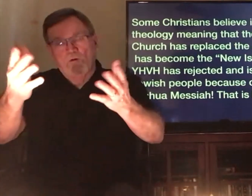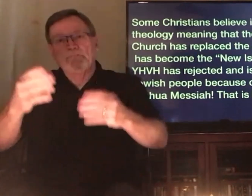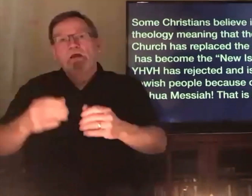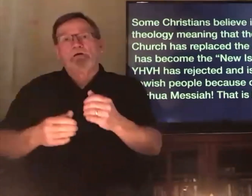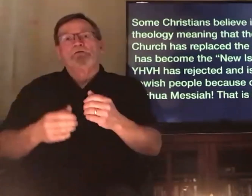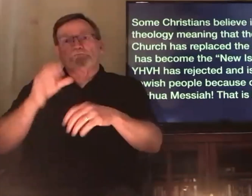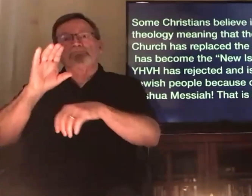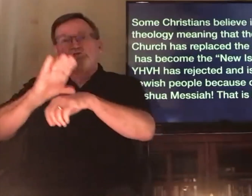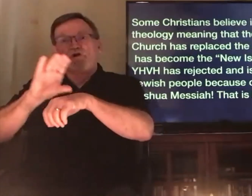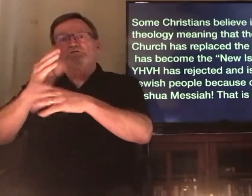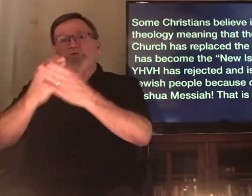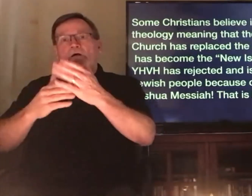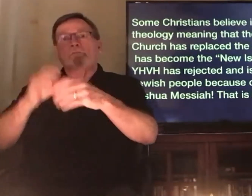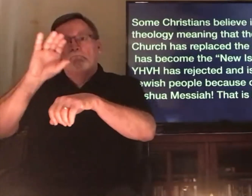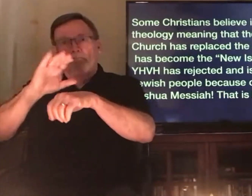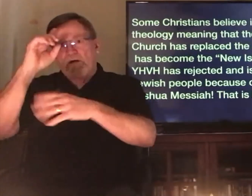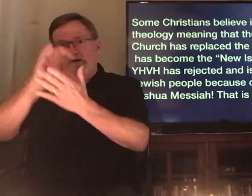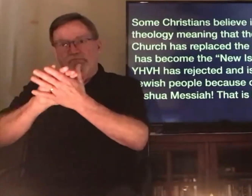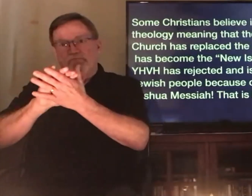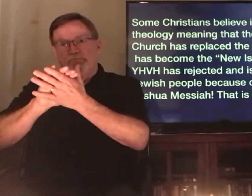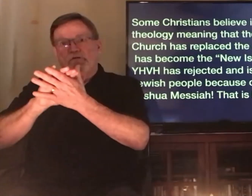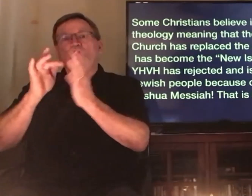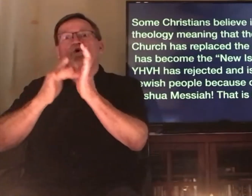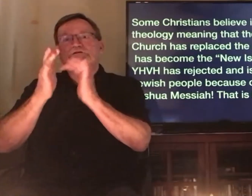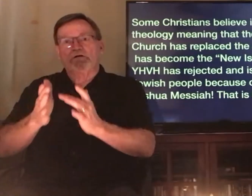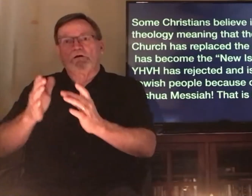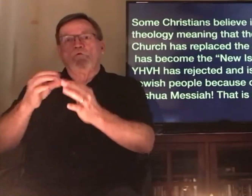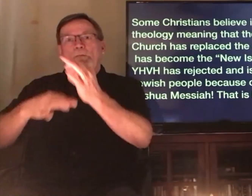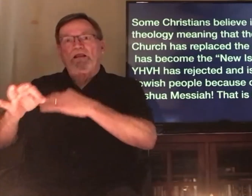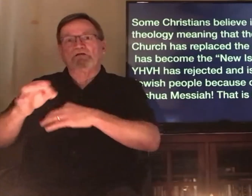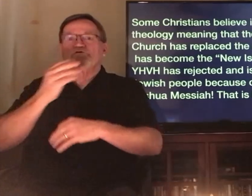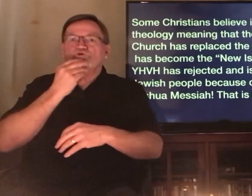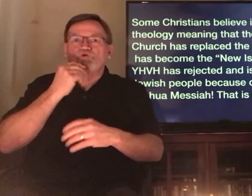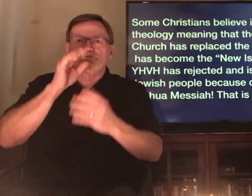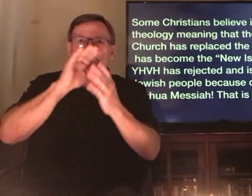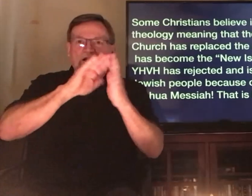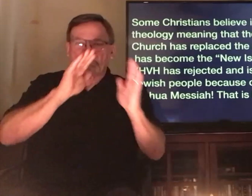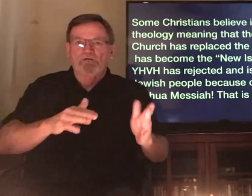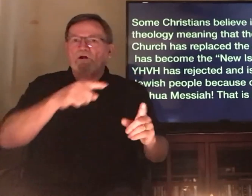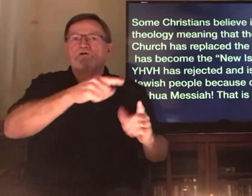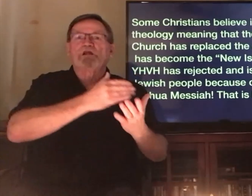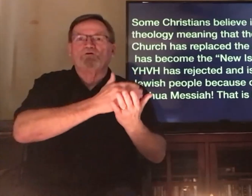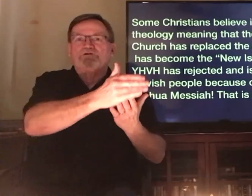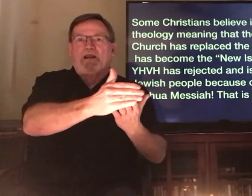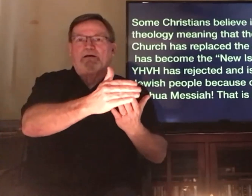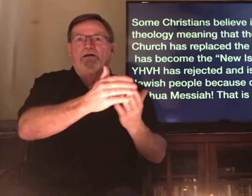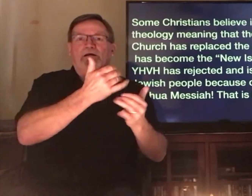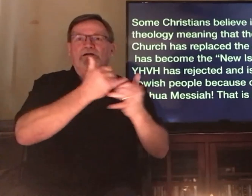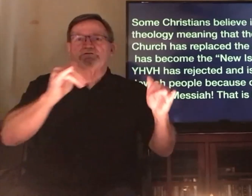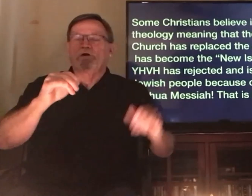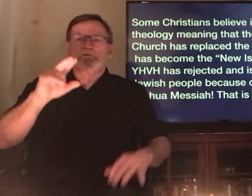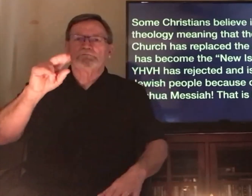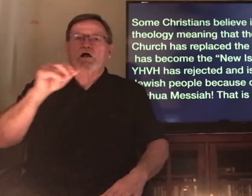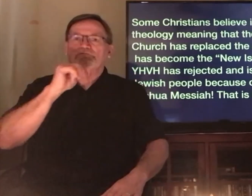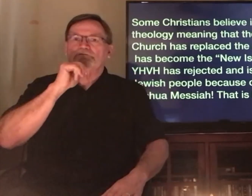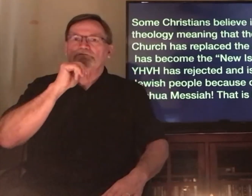some don't know. They teach them that we all one together. Yes, Jews and Gentile together, one